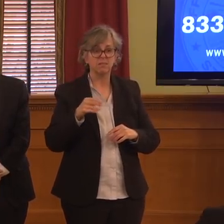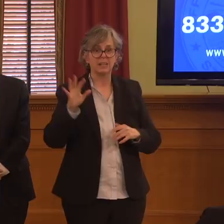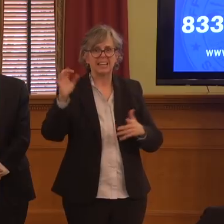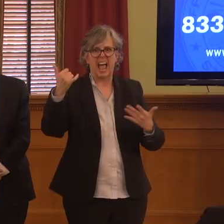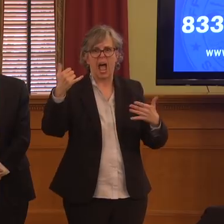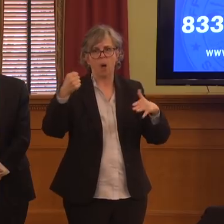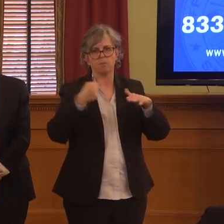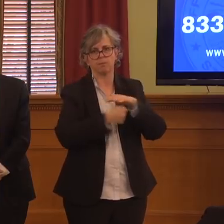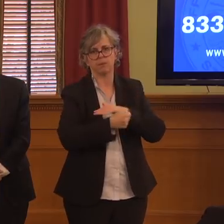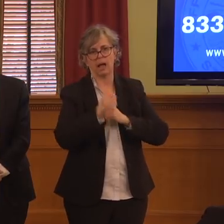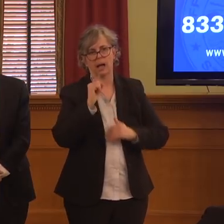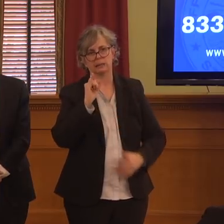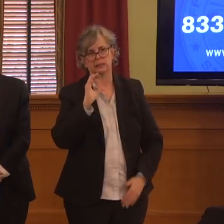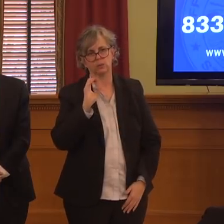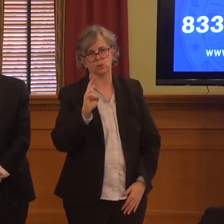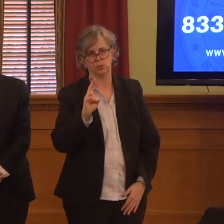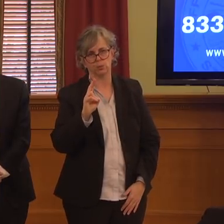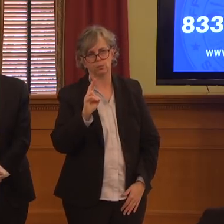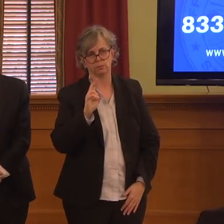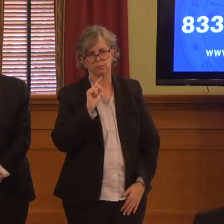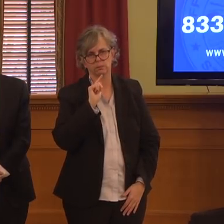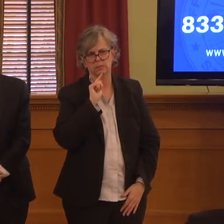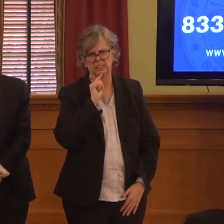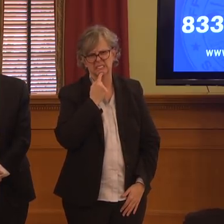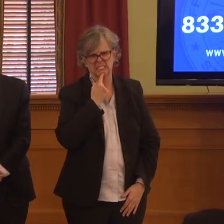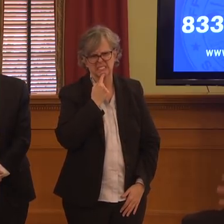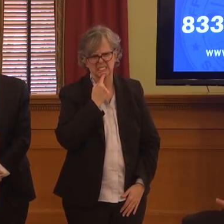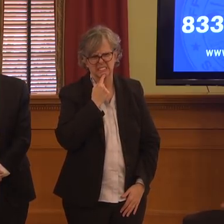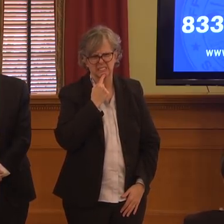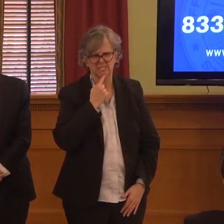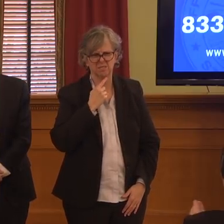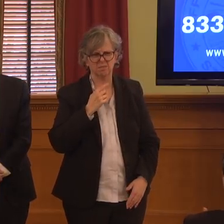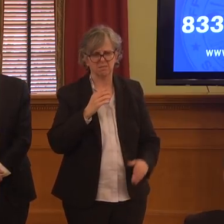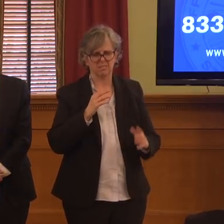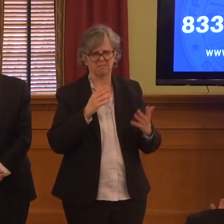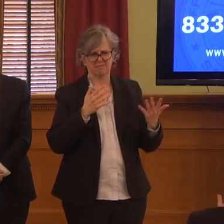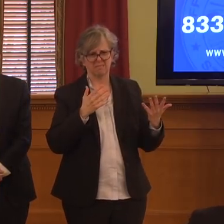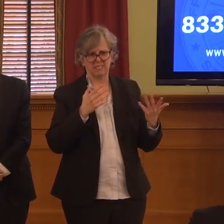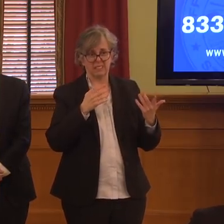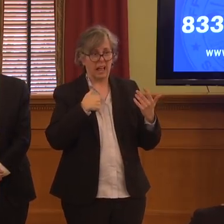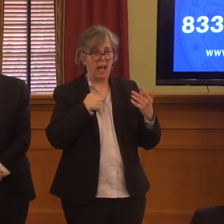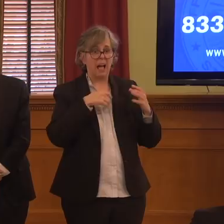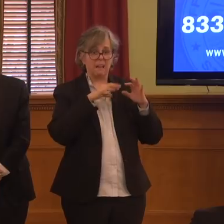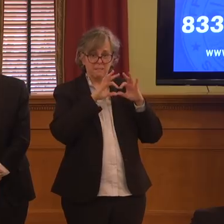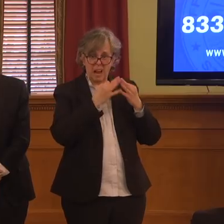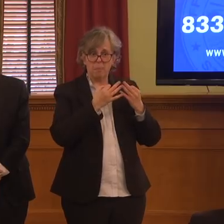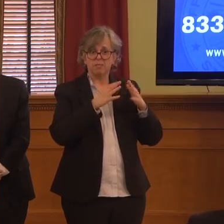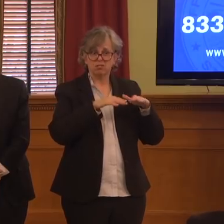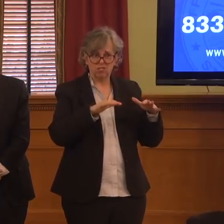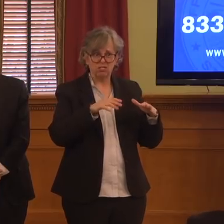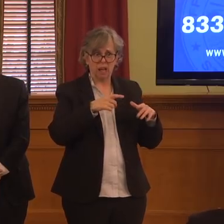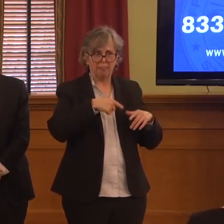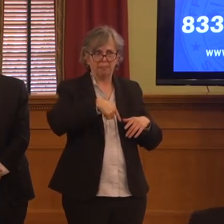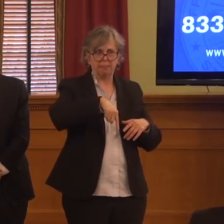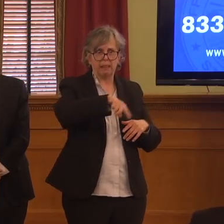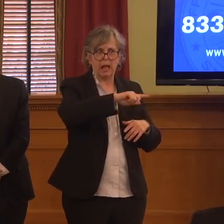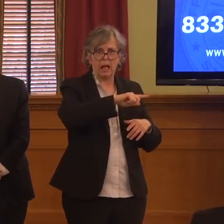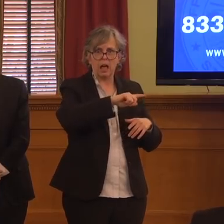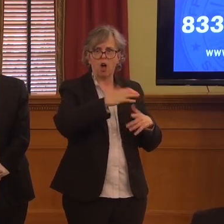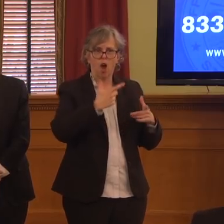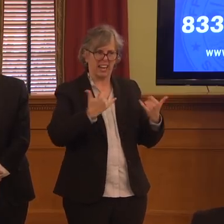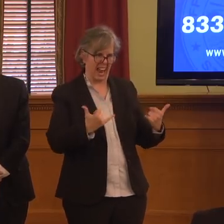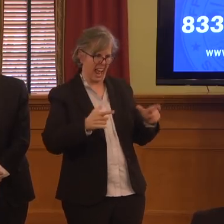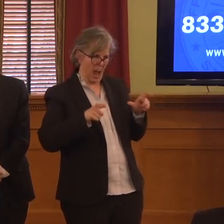This is a man who has a family and kids who are also quarantined and many contacts. And our local health